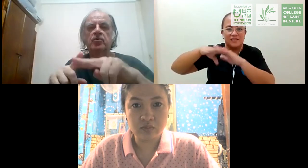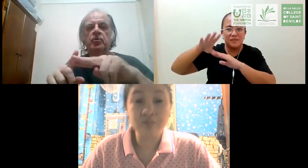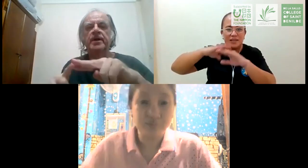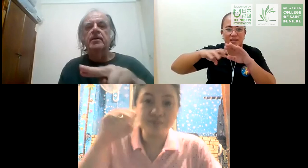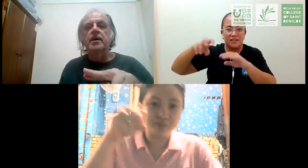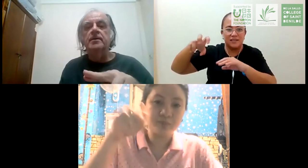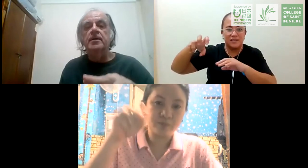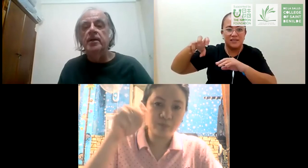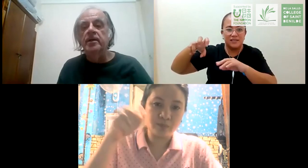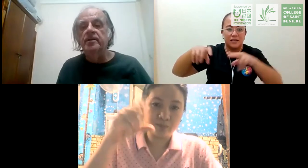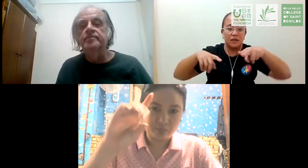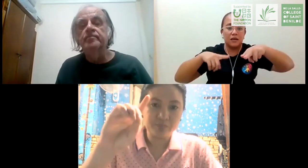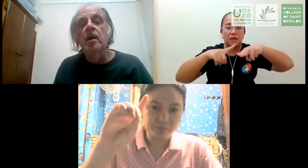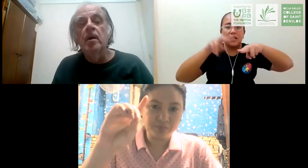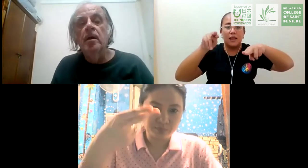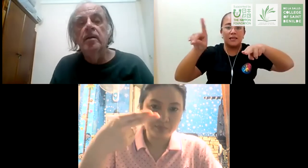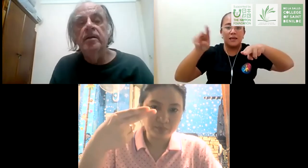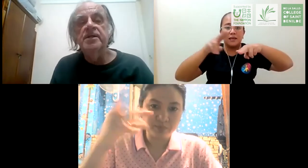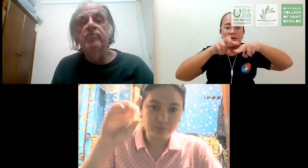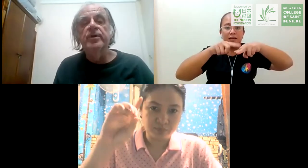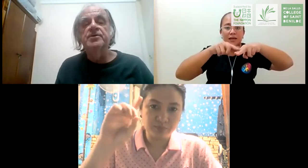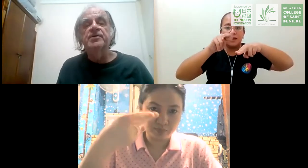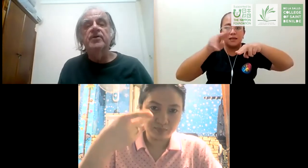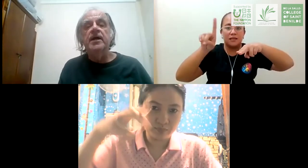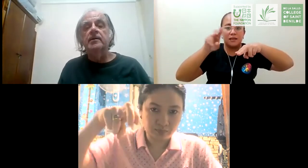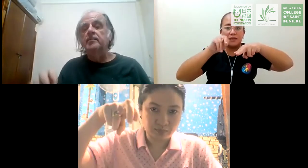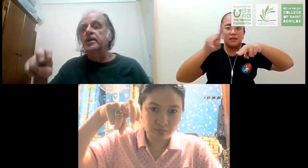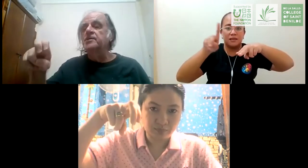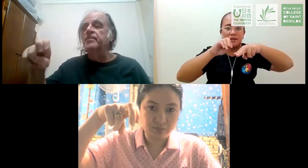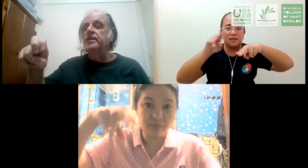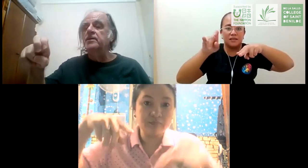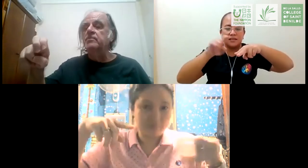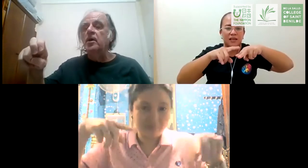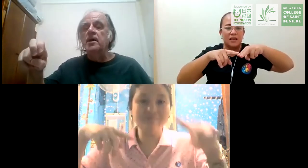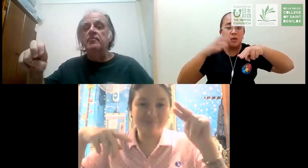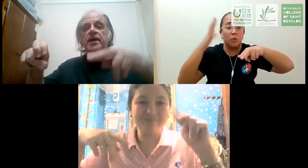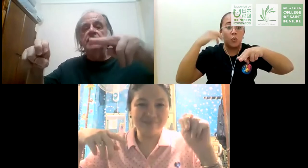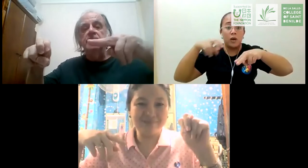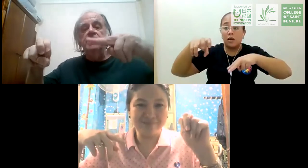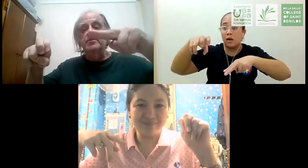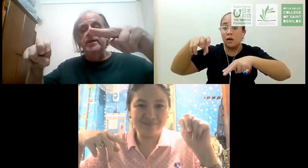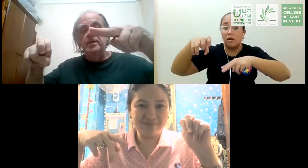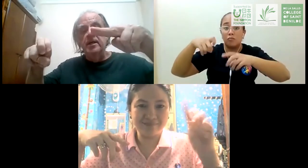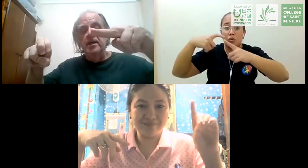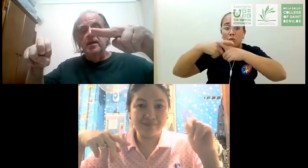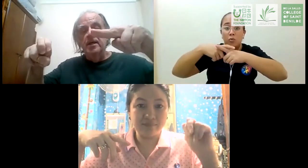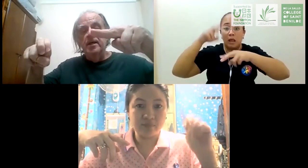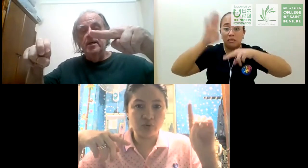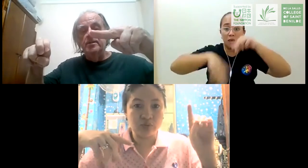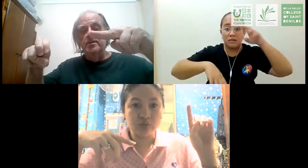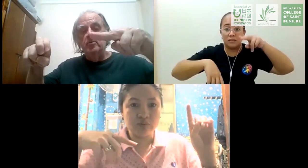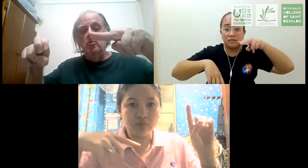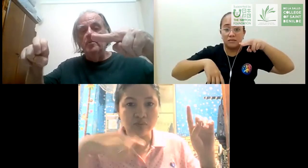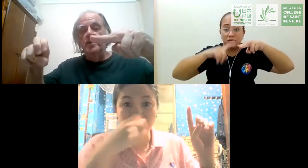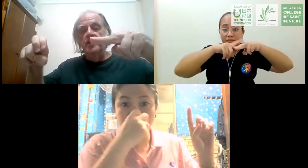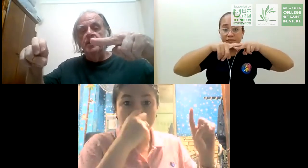And this one would be the non-dominant hand. There are several reasons for that, and because bent is more complex than straight.